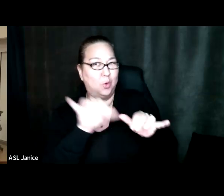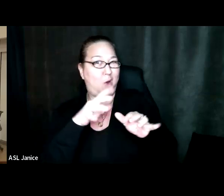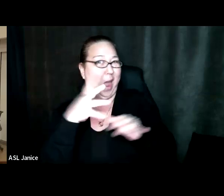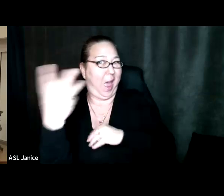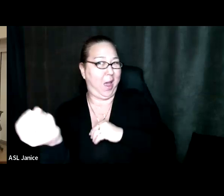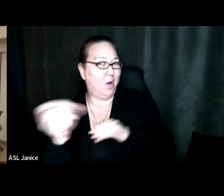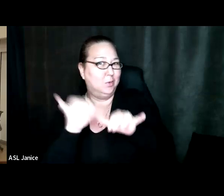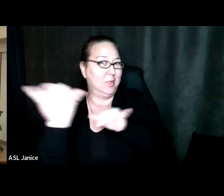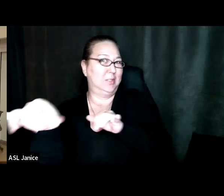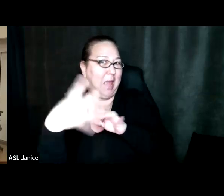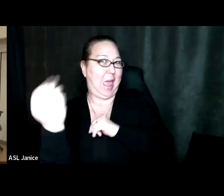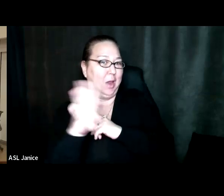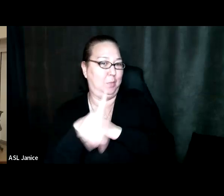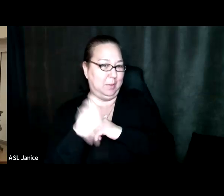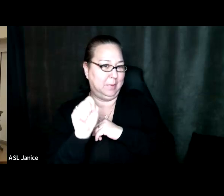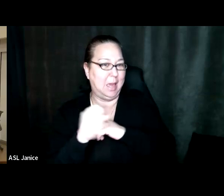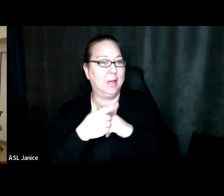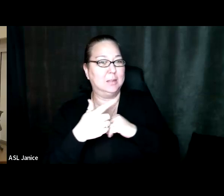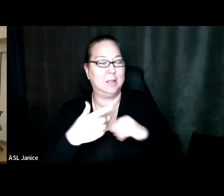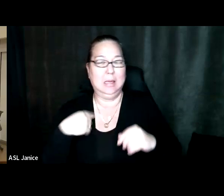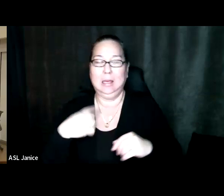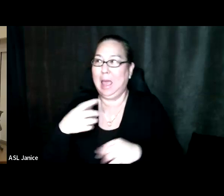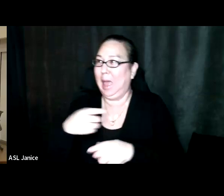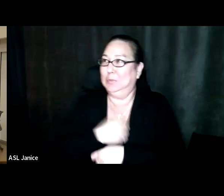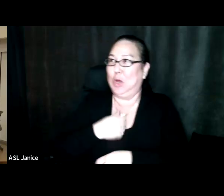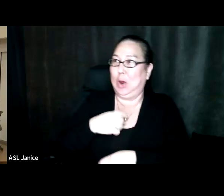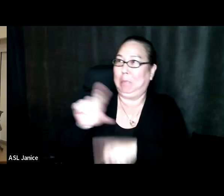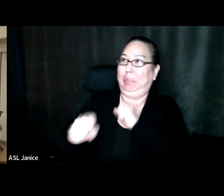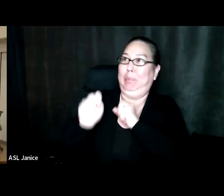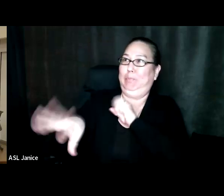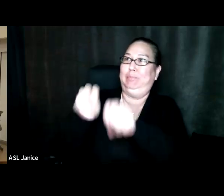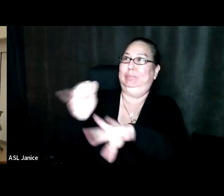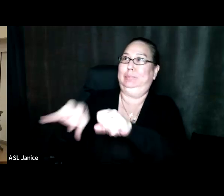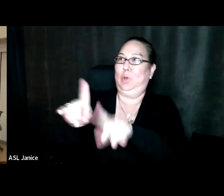that in front of me, but Sorry, I don't mean to ask you questions, Mark.